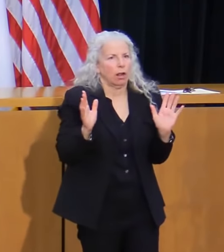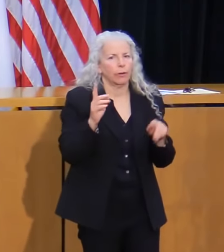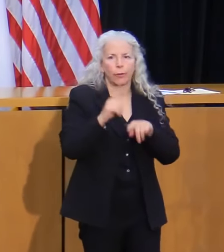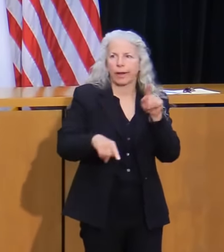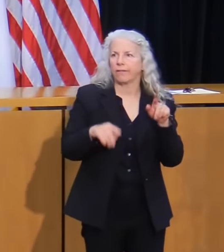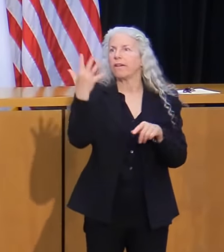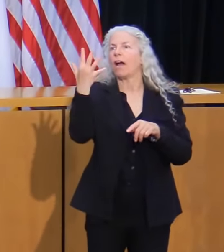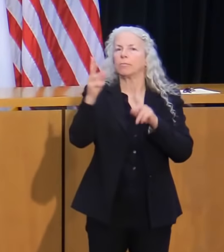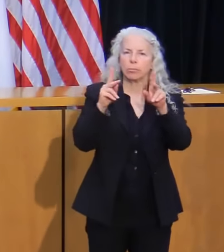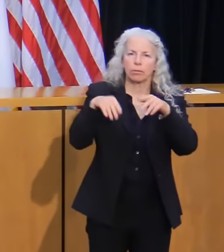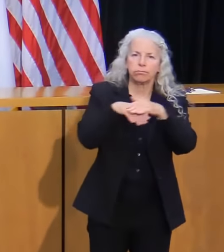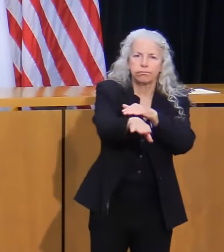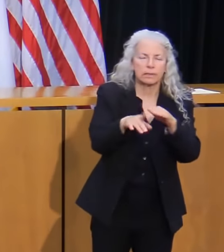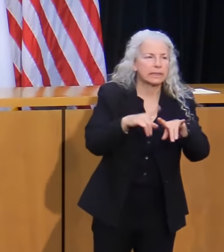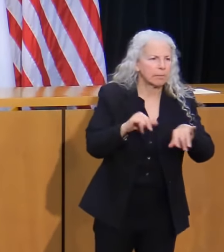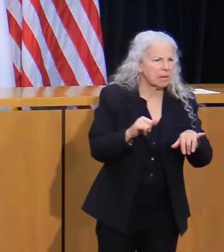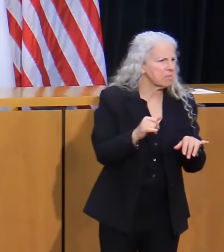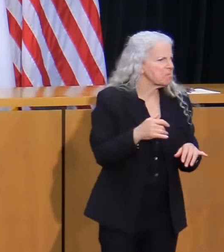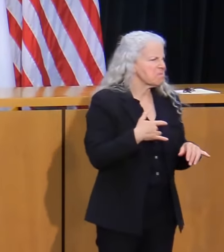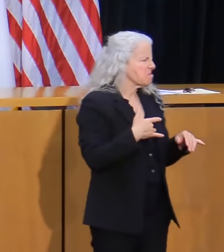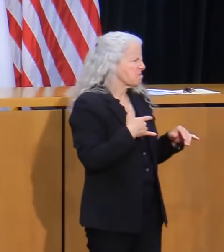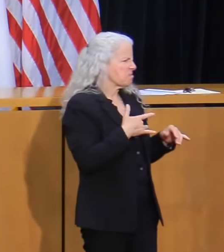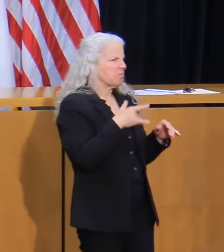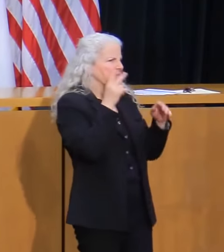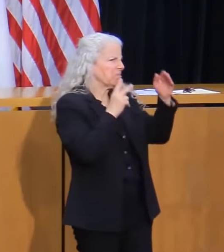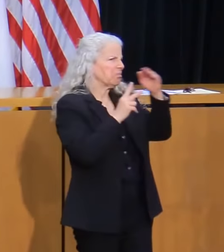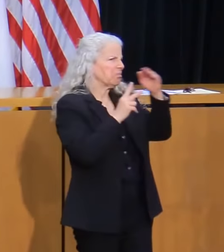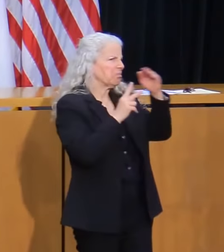current hospital rules that we have in place. Governor,